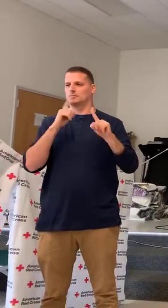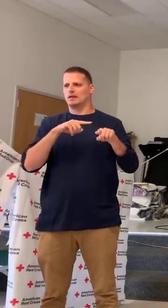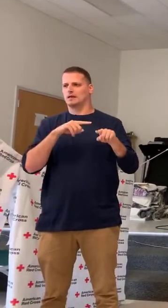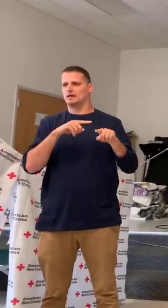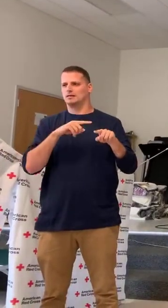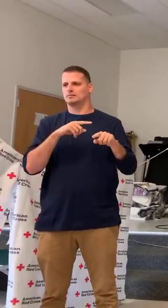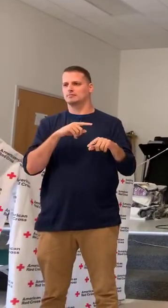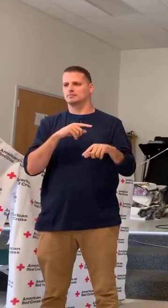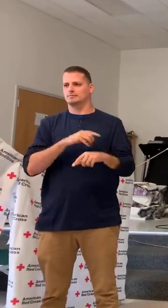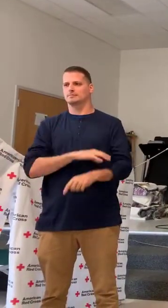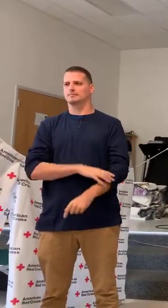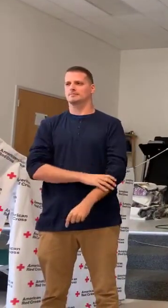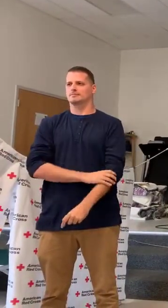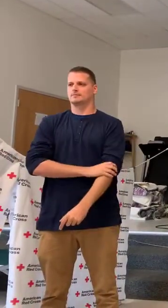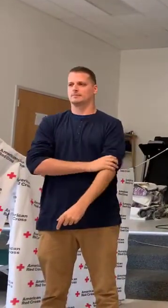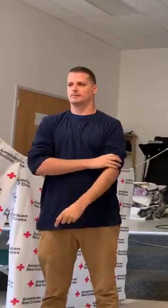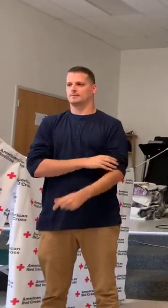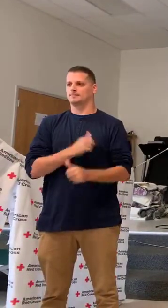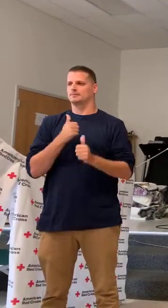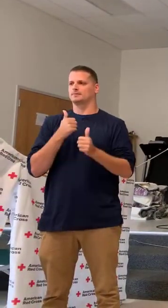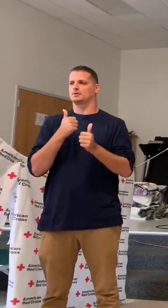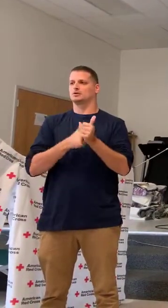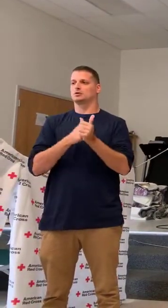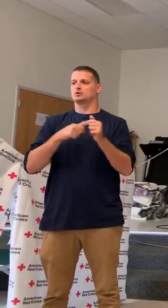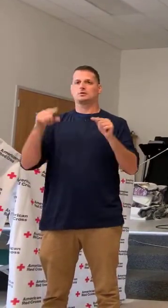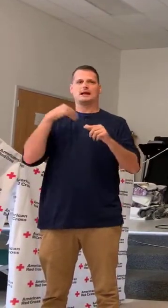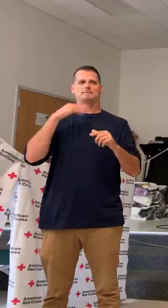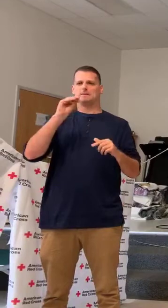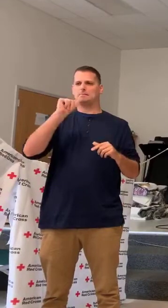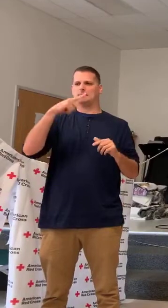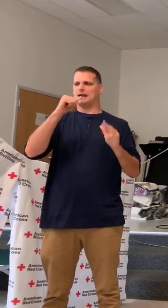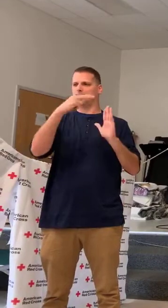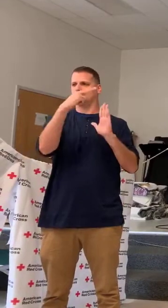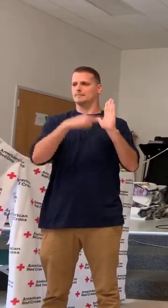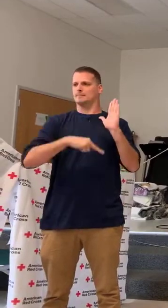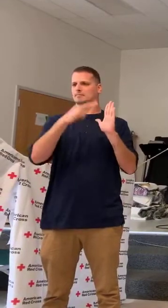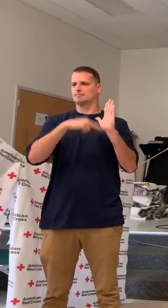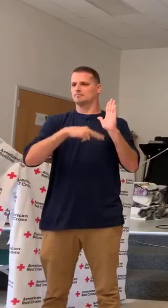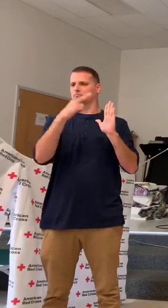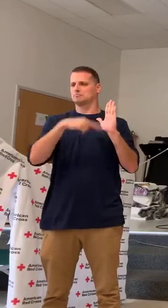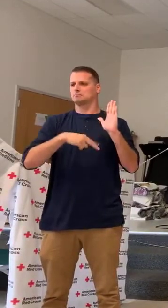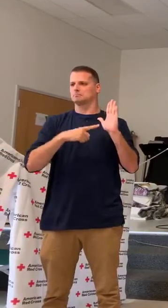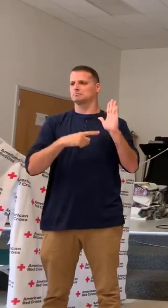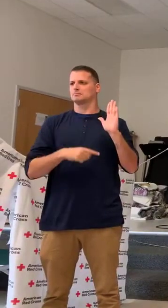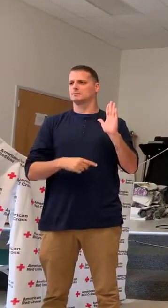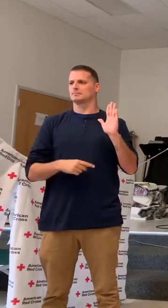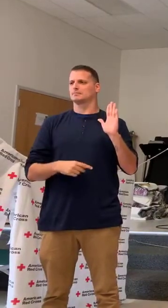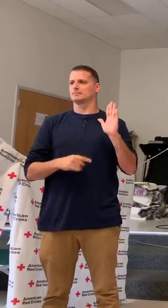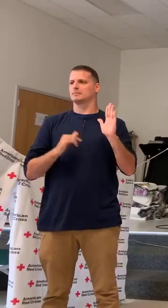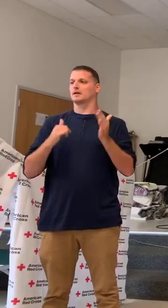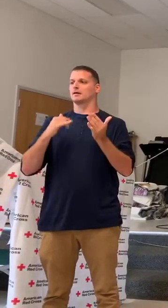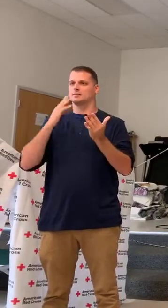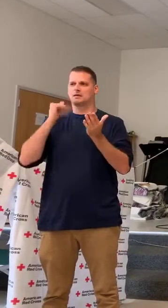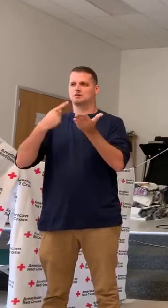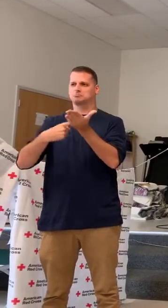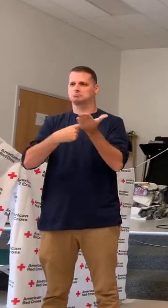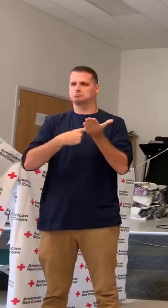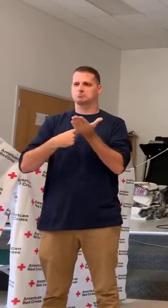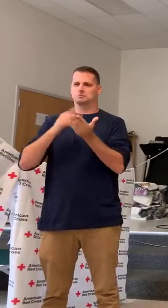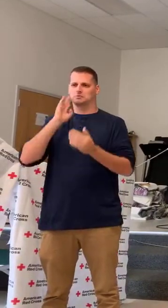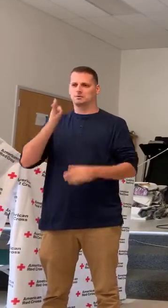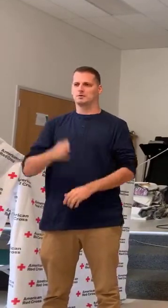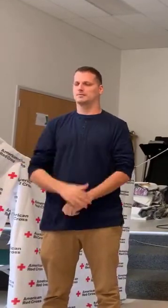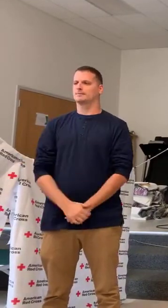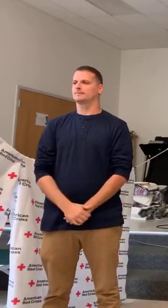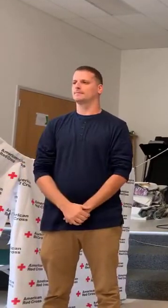look up here, because we've given each and every one of you your own individual map to look at and refer basically to what she's referring to up here.